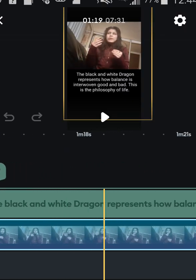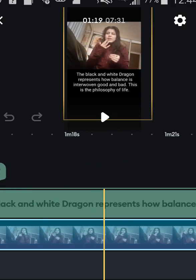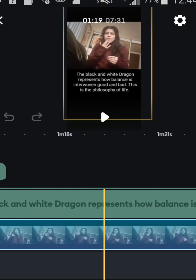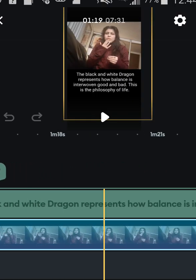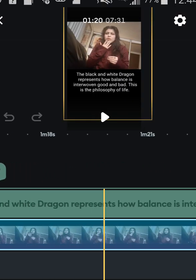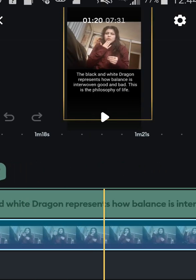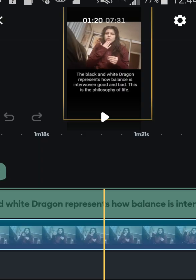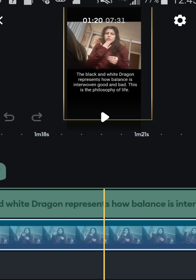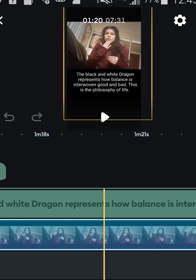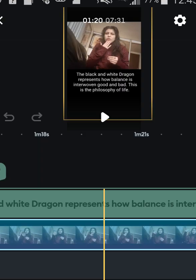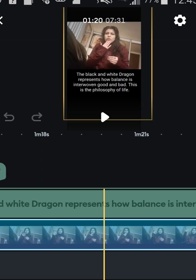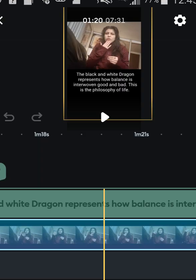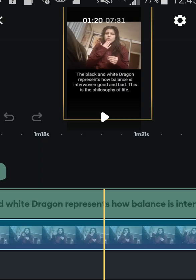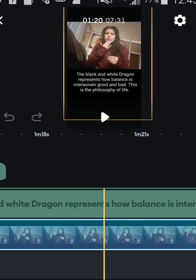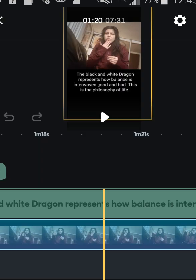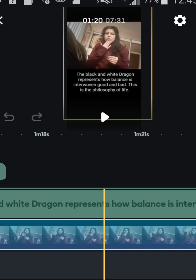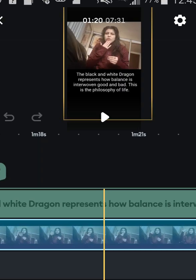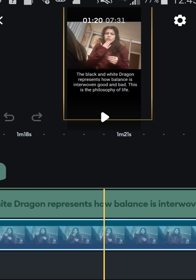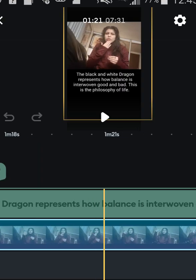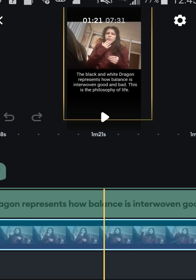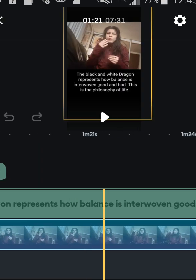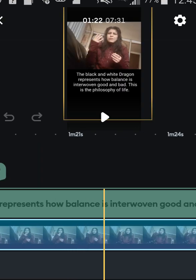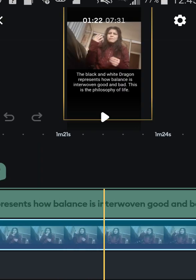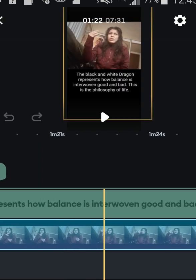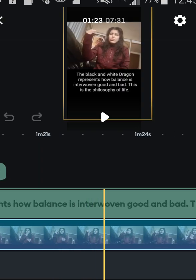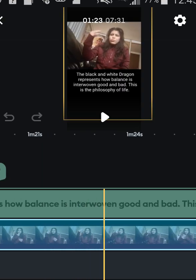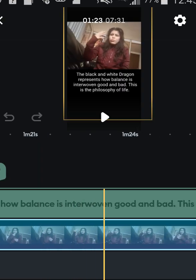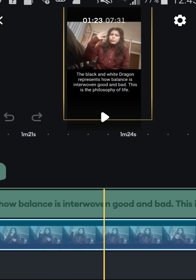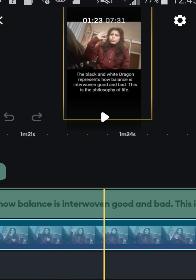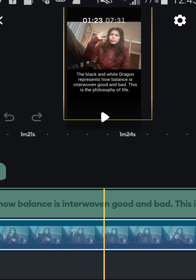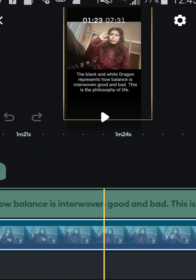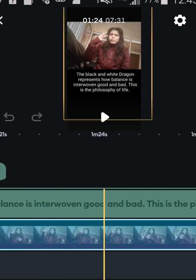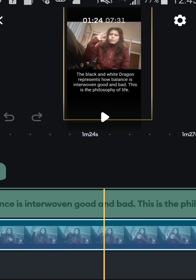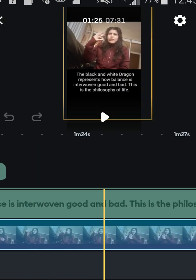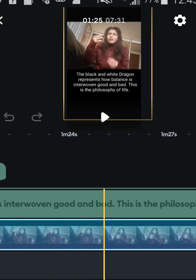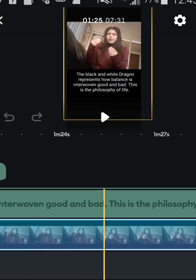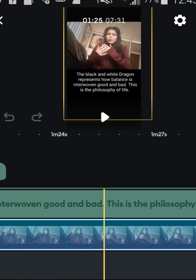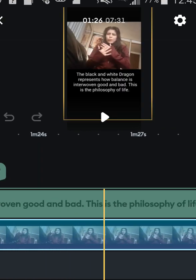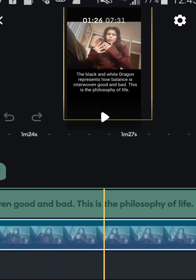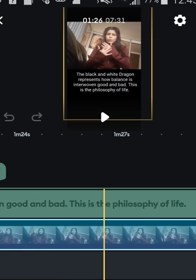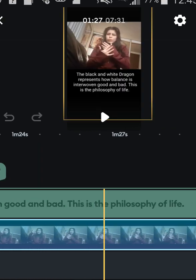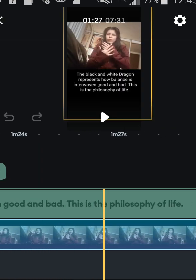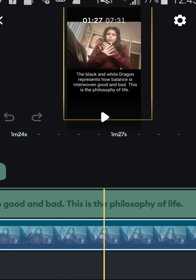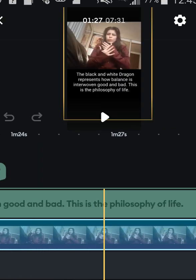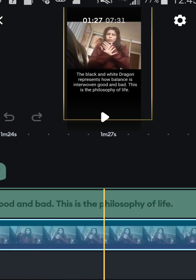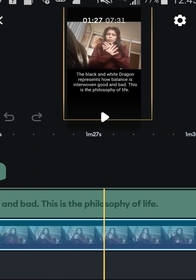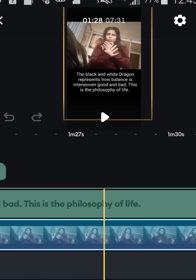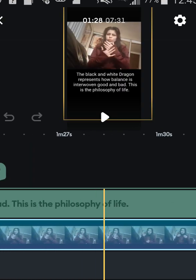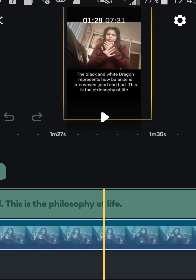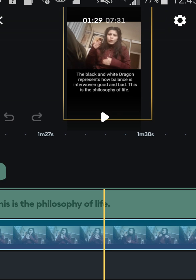practically have to pick like 4 or 5 different